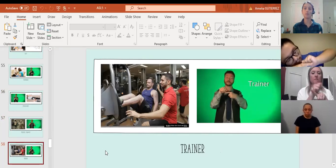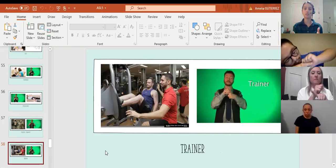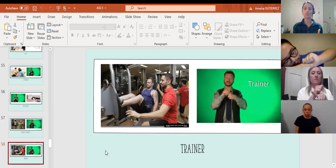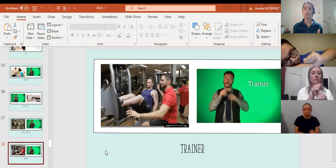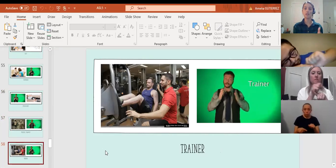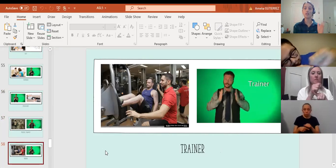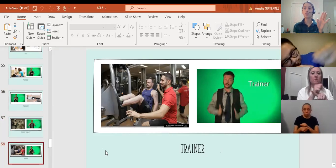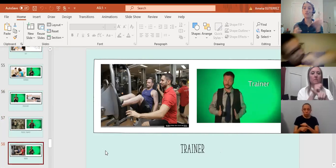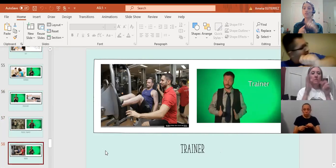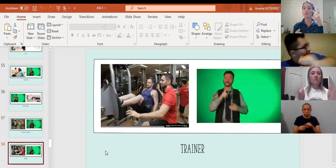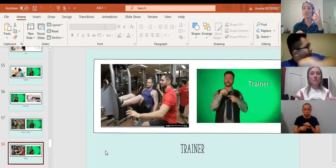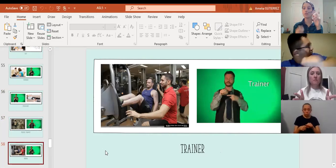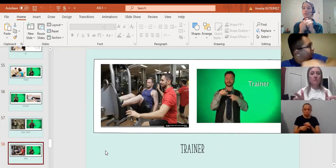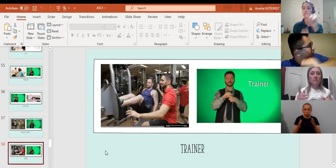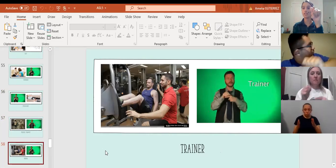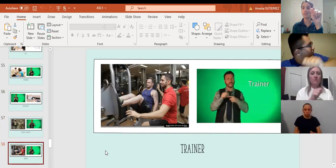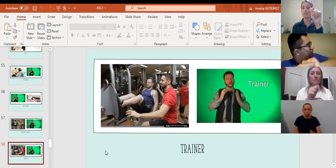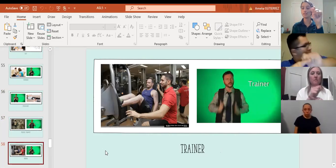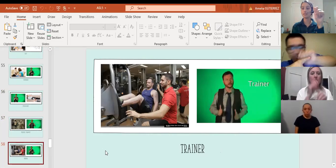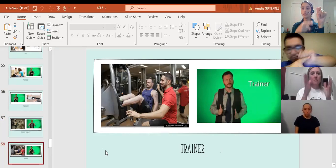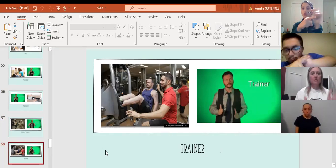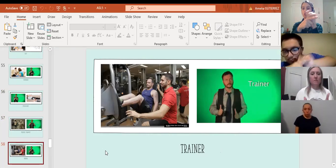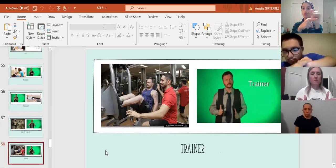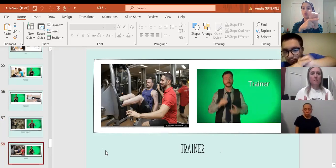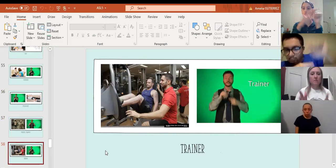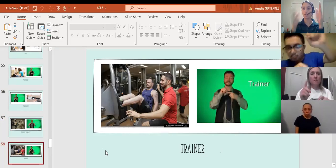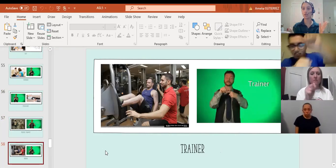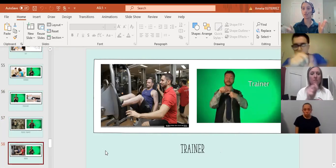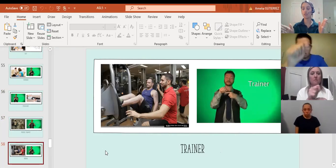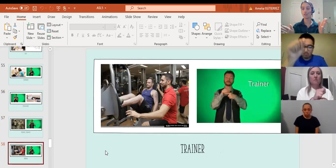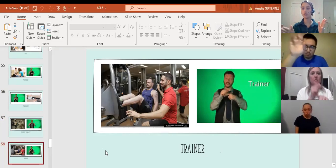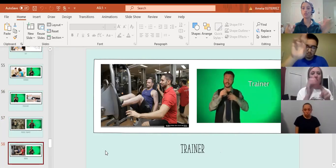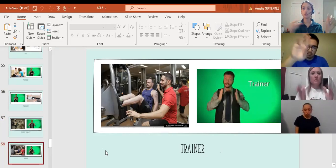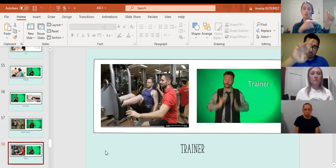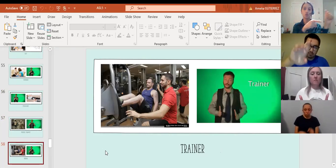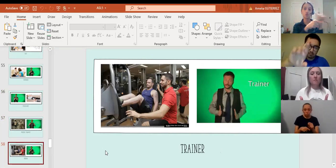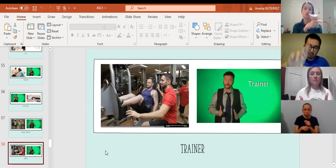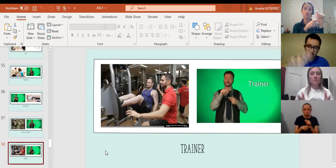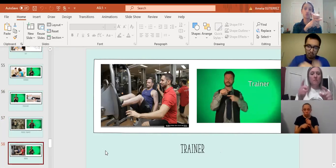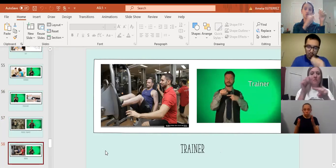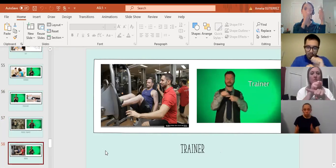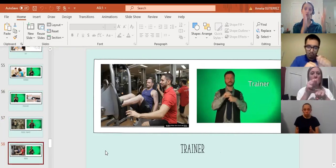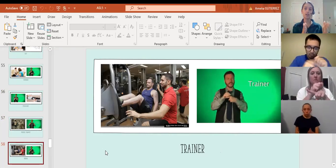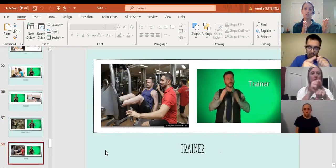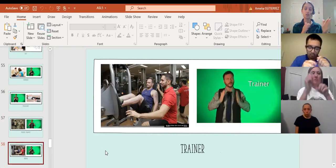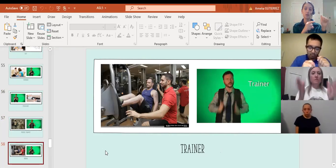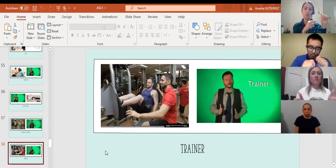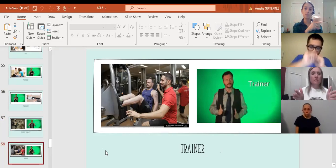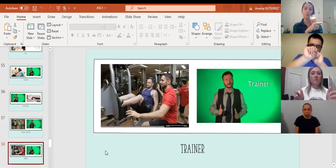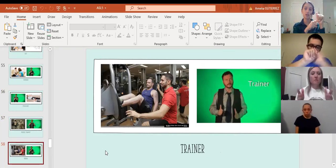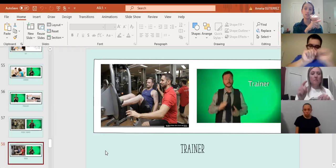And then person. I've also seen it with a T. Trainer. So